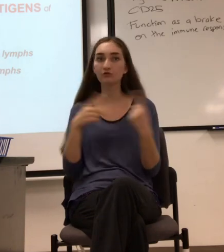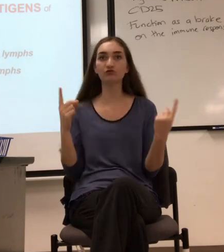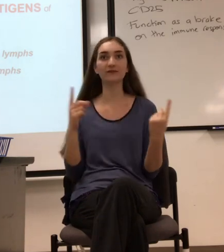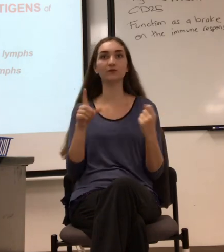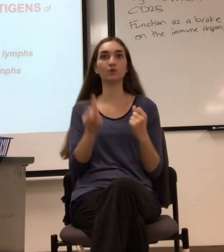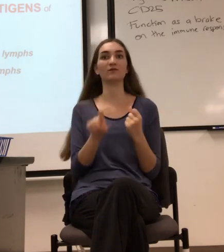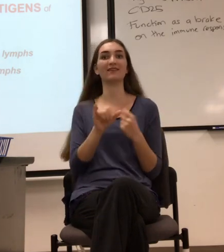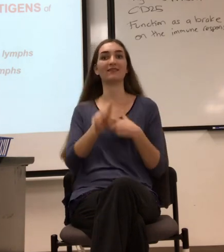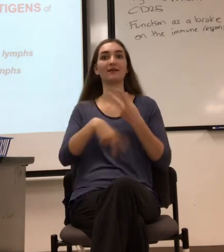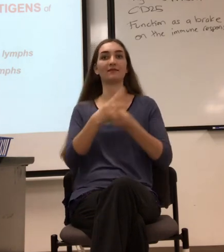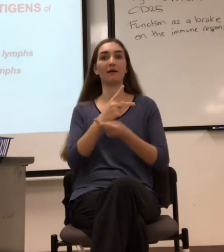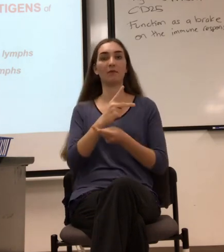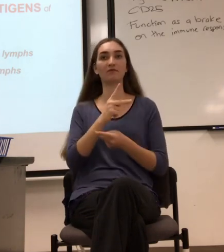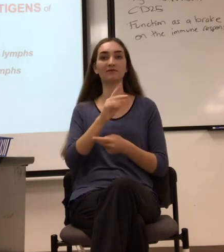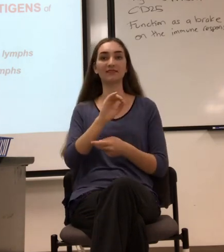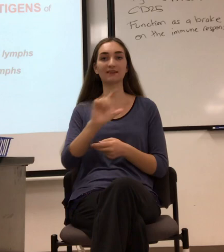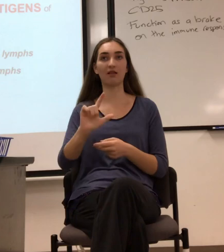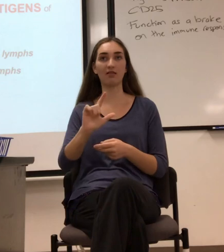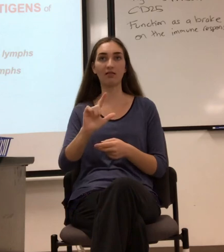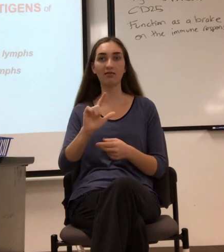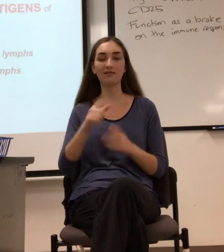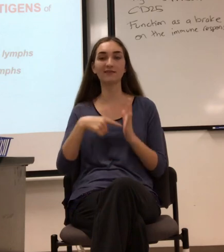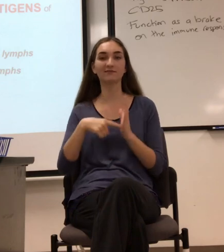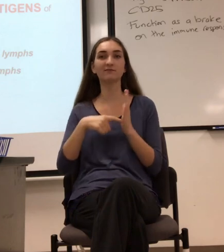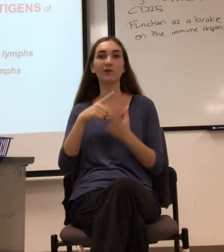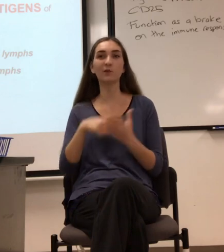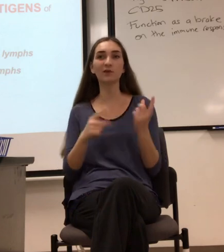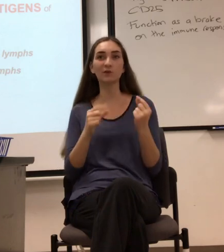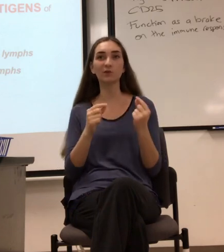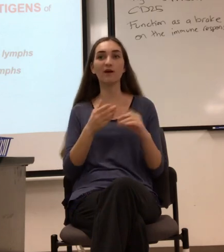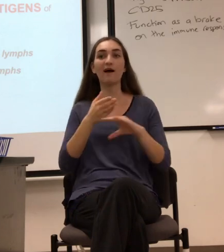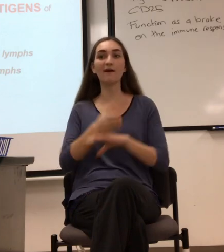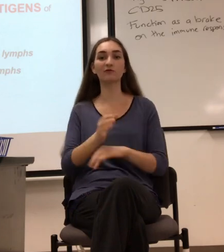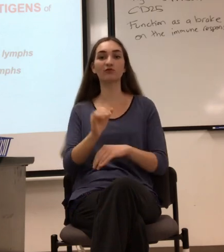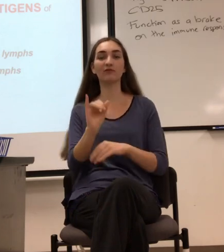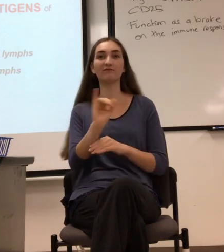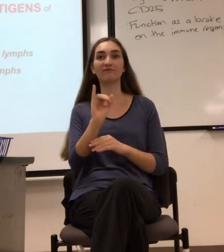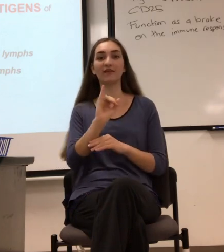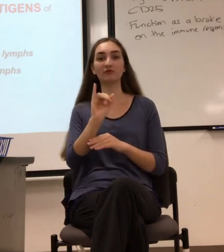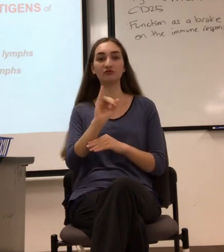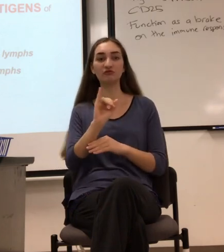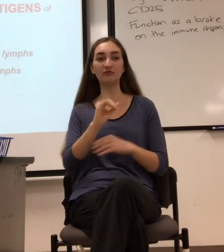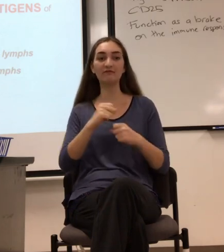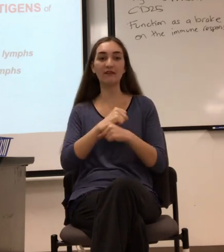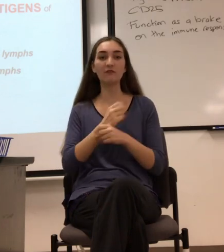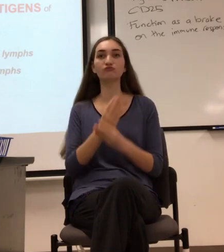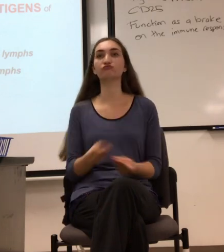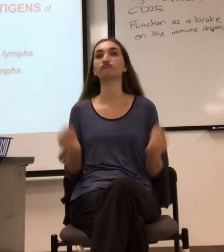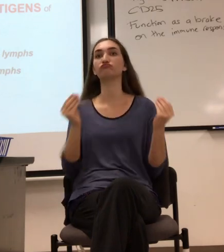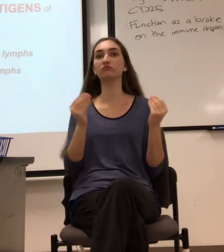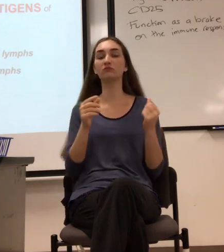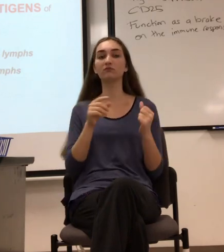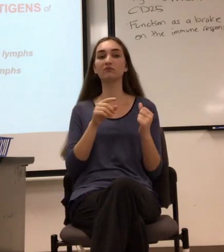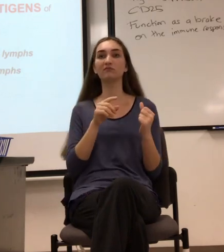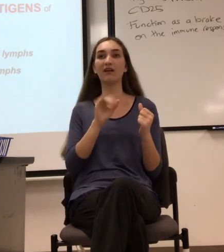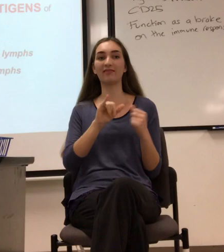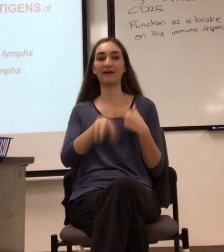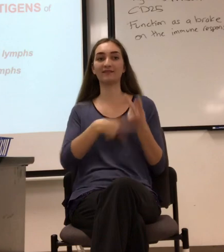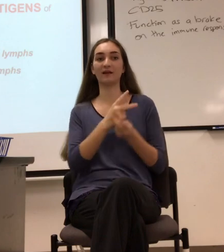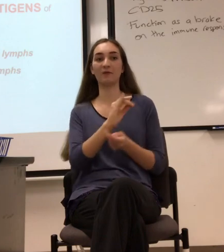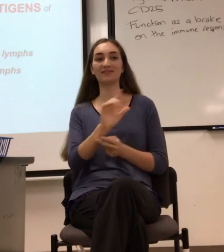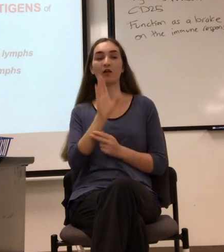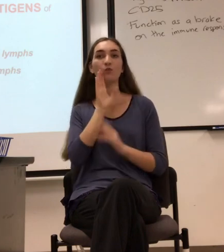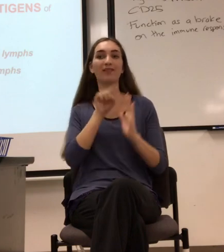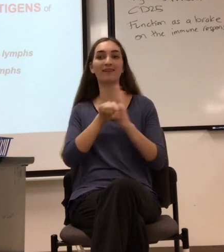example of what they do is, like, after you finish fighting an infection, these will kind of kill off the plasma cells, right? Because you don't